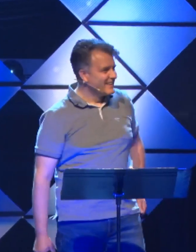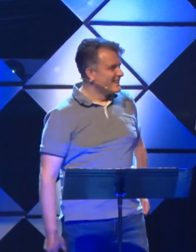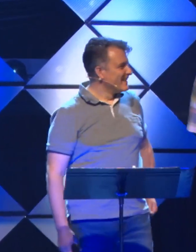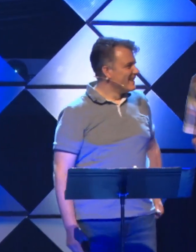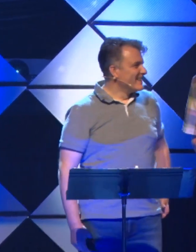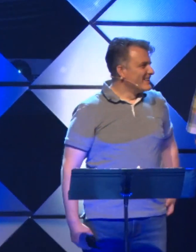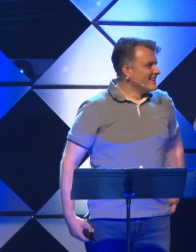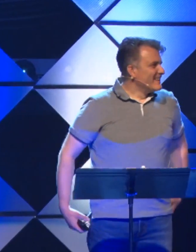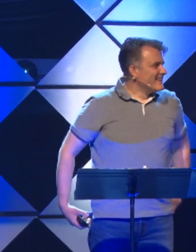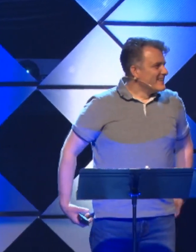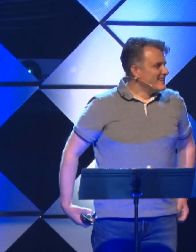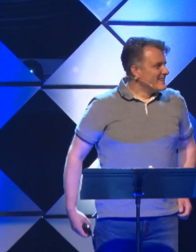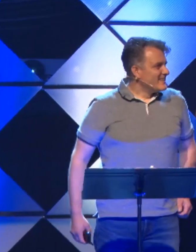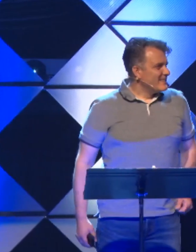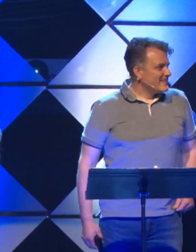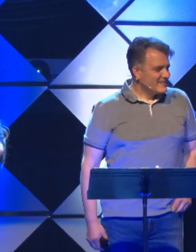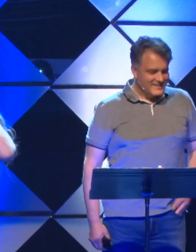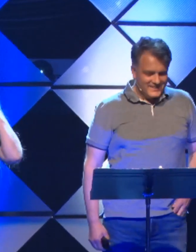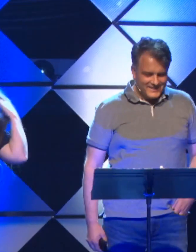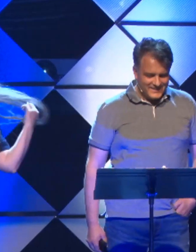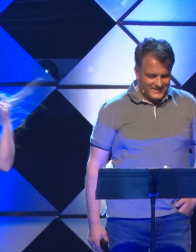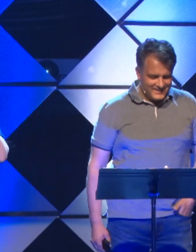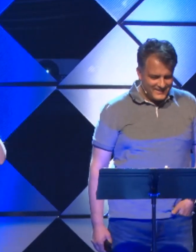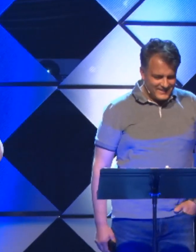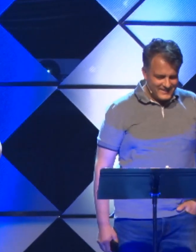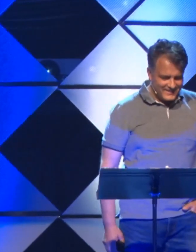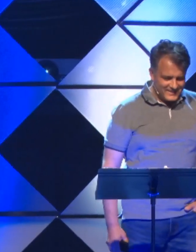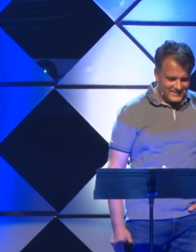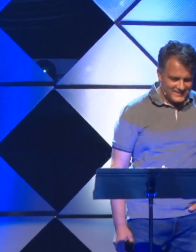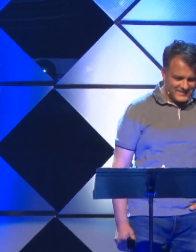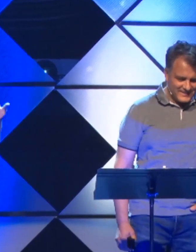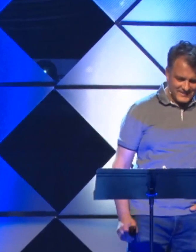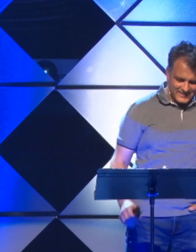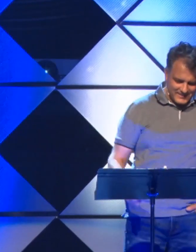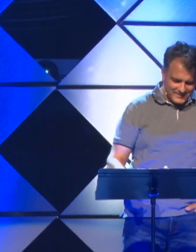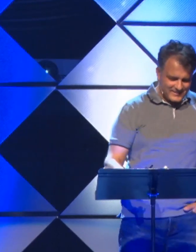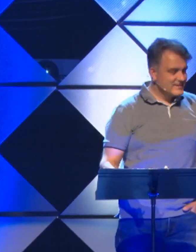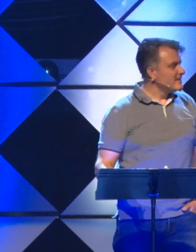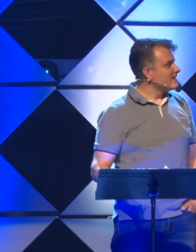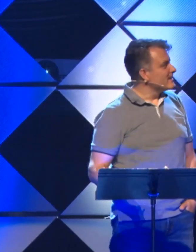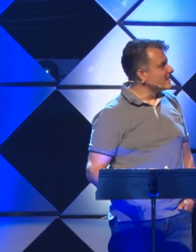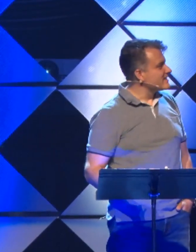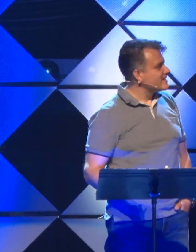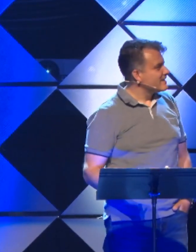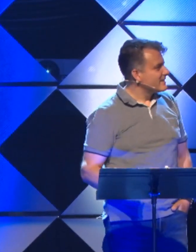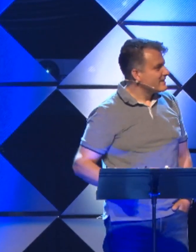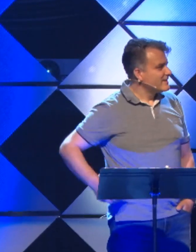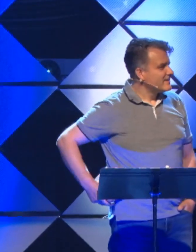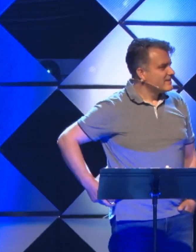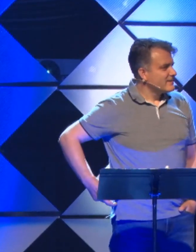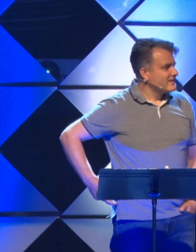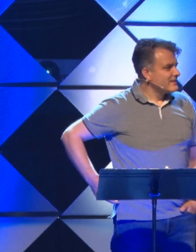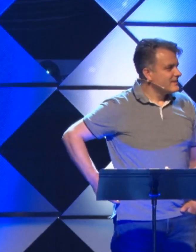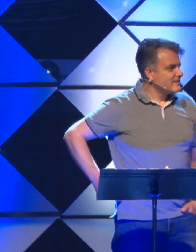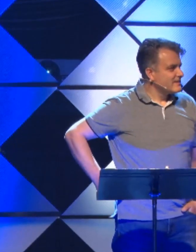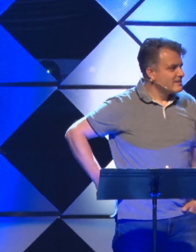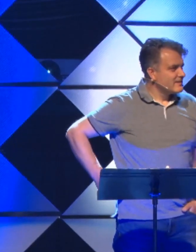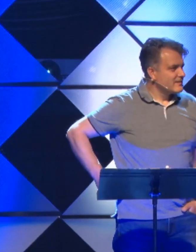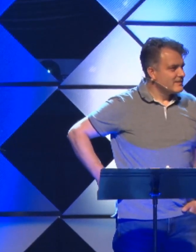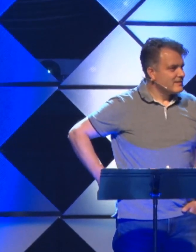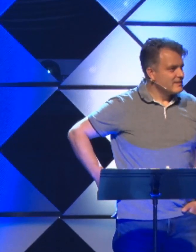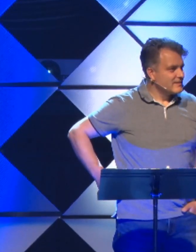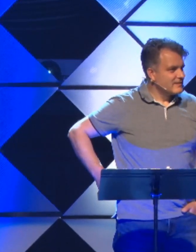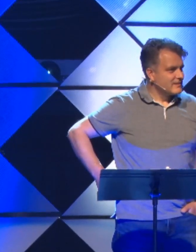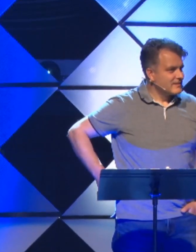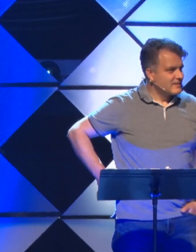Marian. But we're so grateful. You've been a friend of Ryan and Wendy Howell for years, and they've made numerous trips to Romania. He came